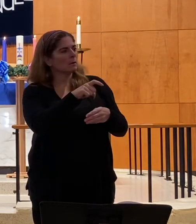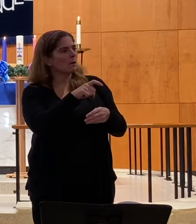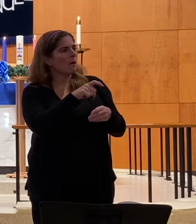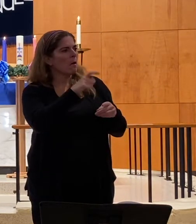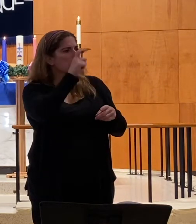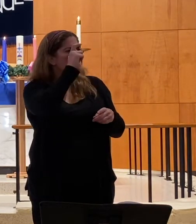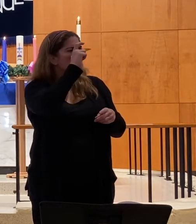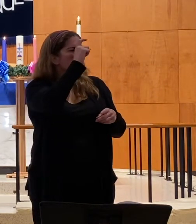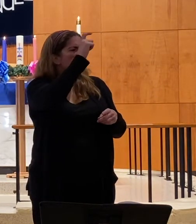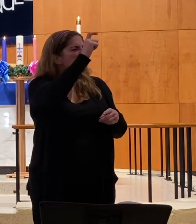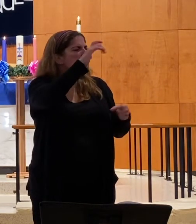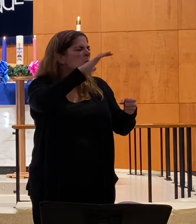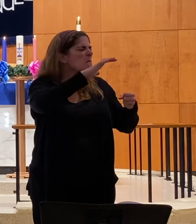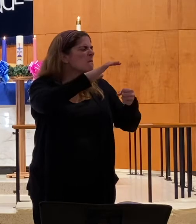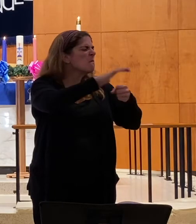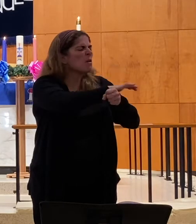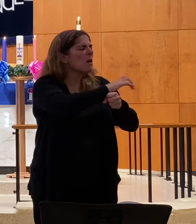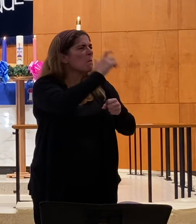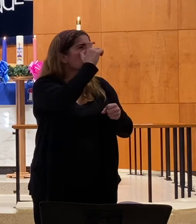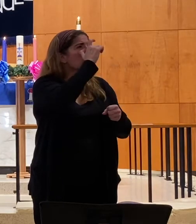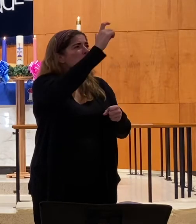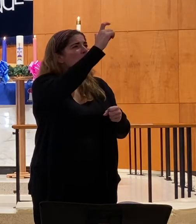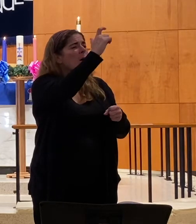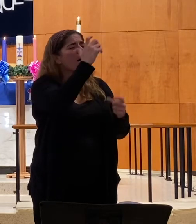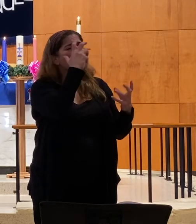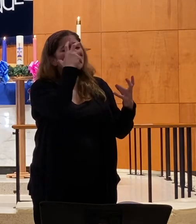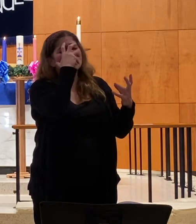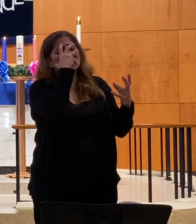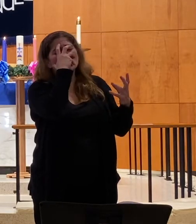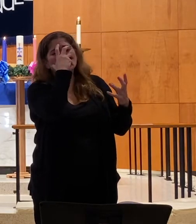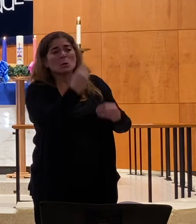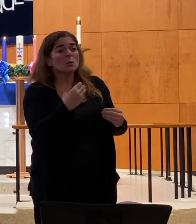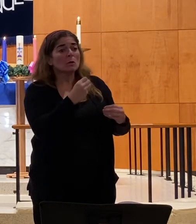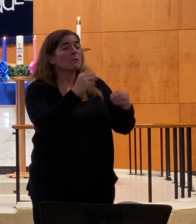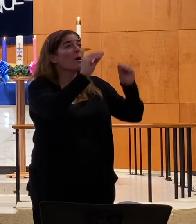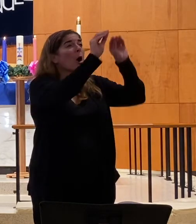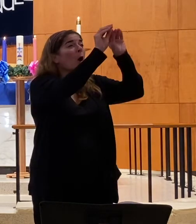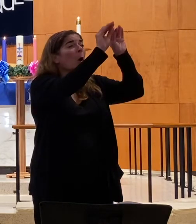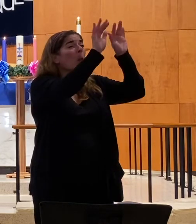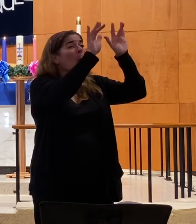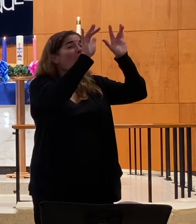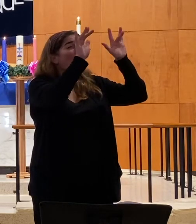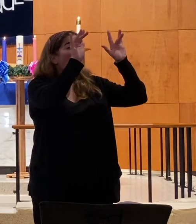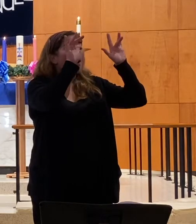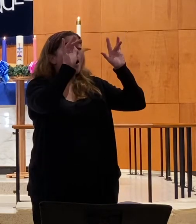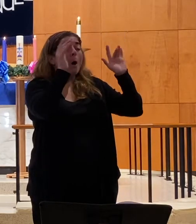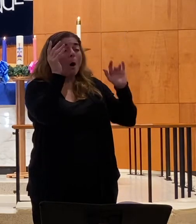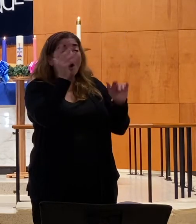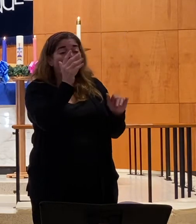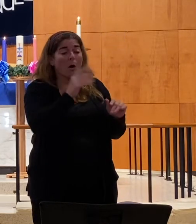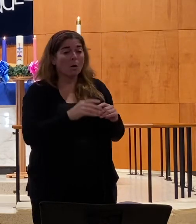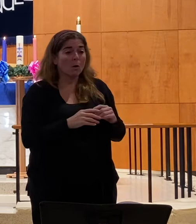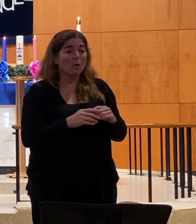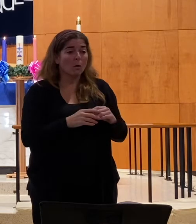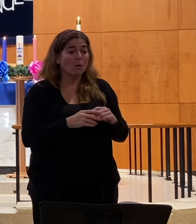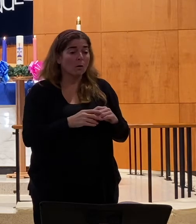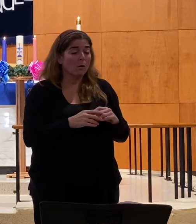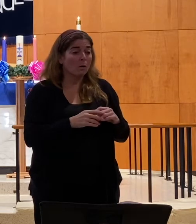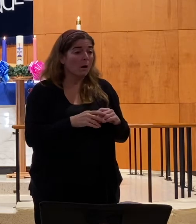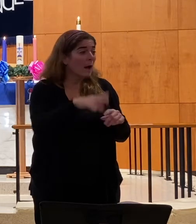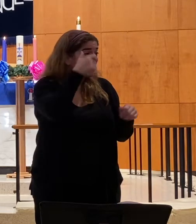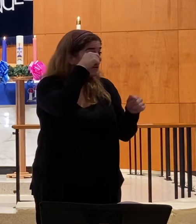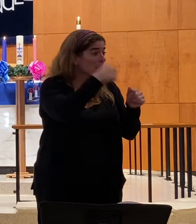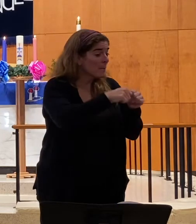moon. And as I looked at this beautiful moon glowing in the night sky, I recalled learning as a little kid